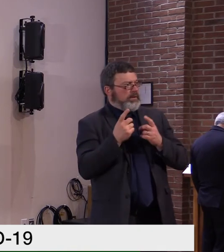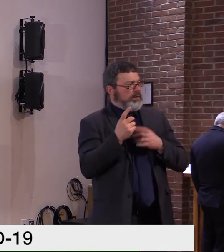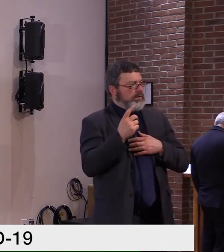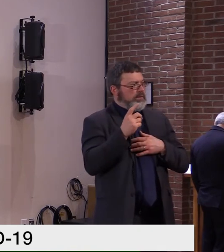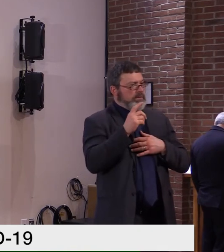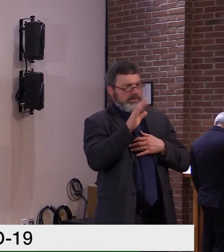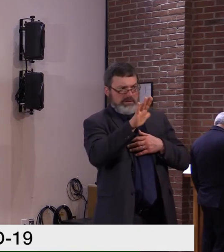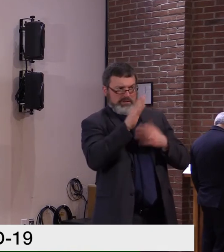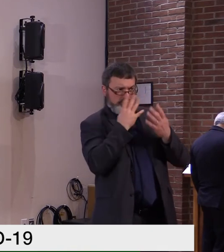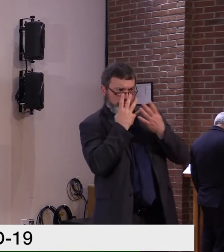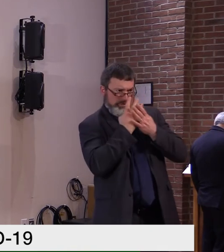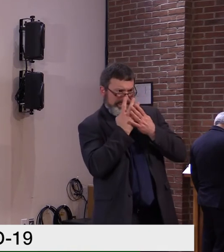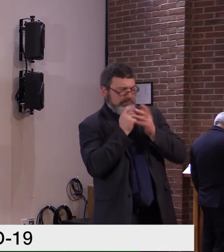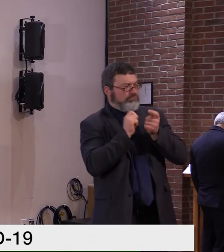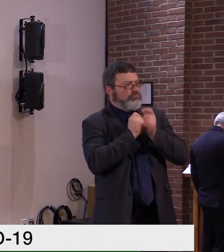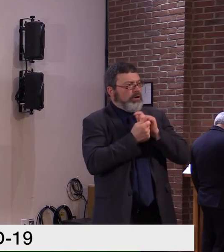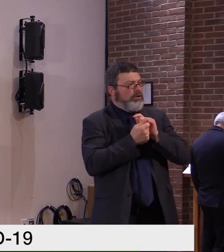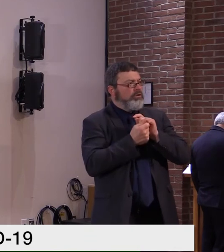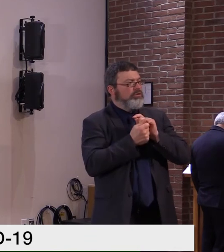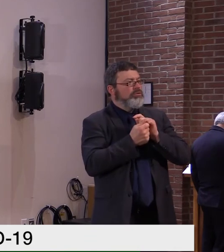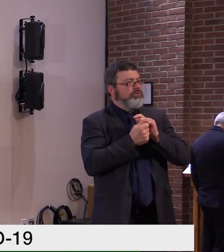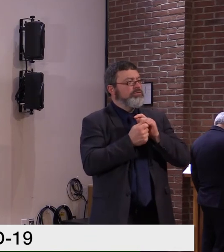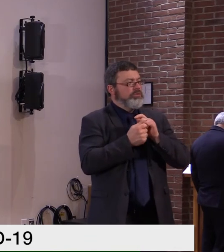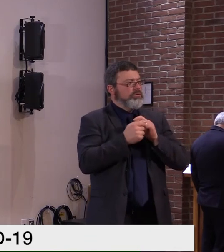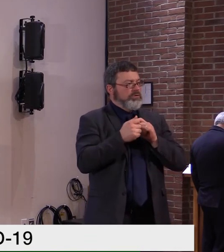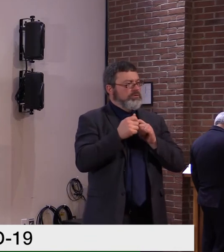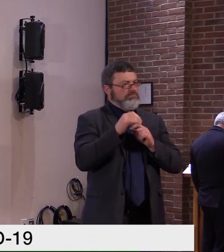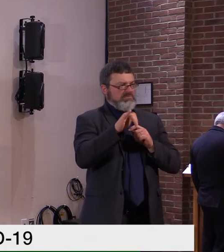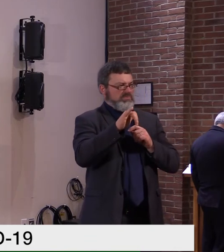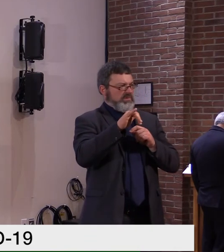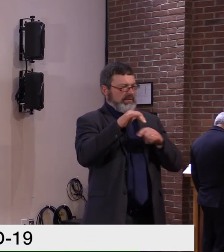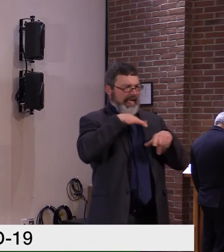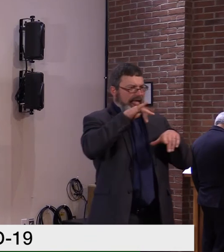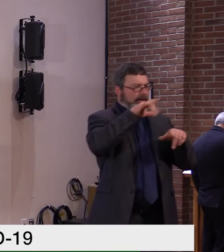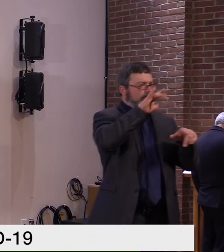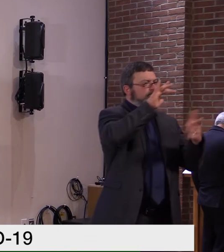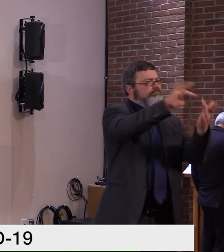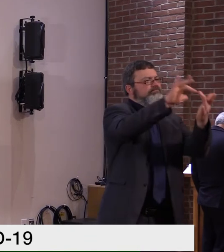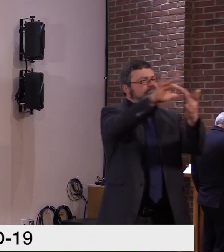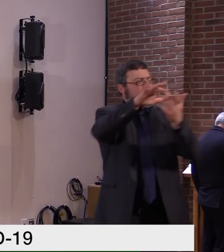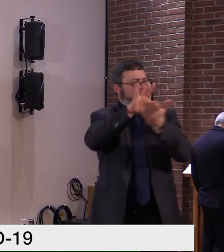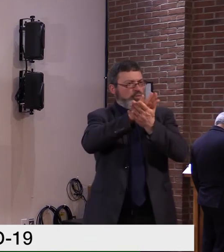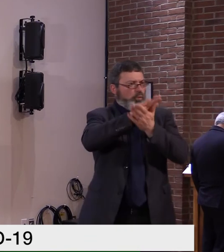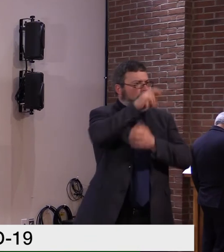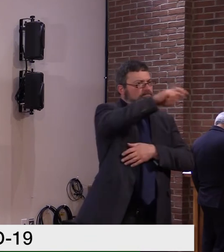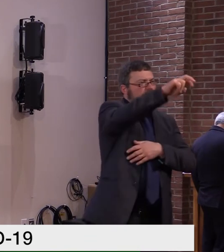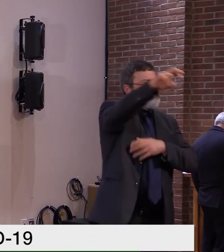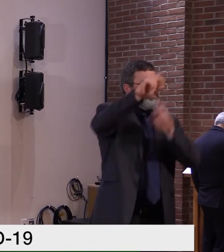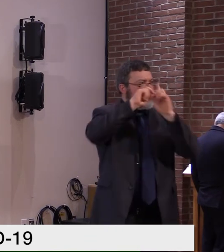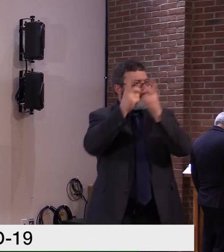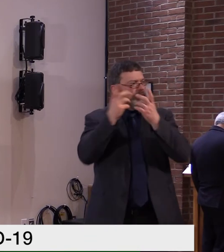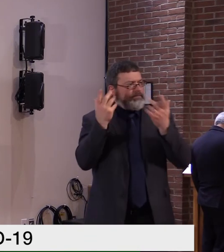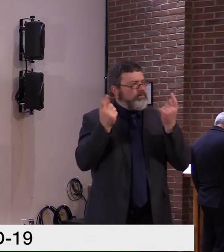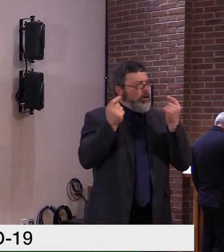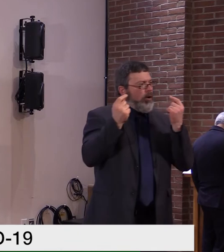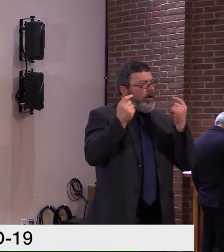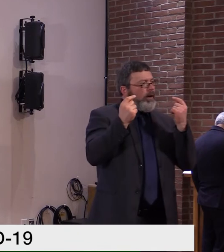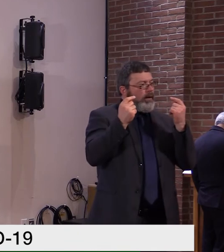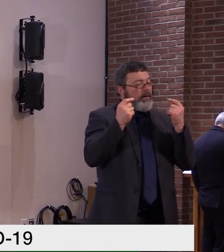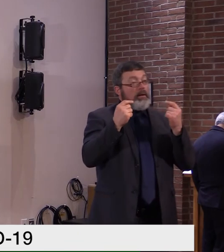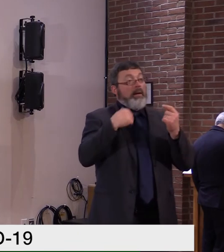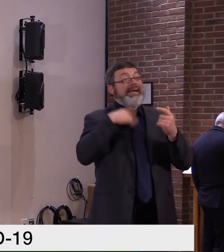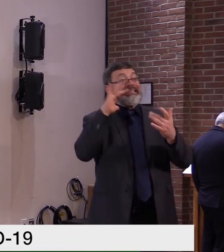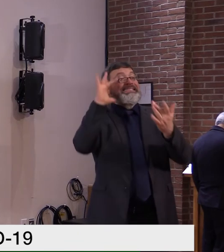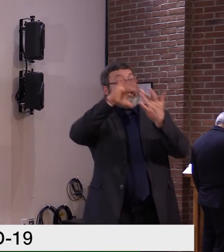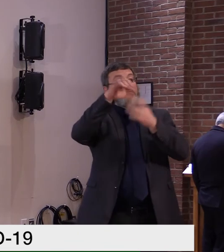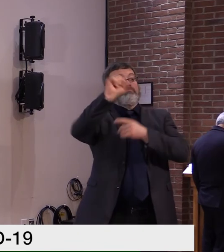going. Our impression is that it's been going fairly well. I do have regular contact with the superintendent, and, you know, once again, it is